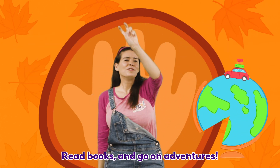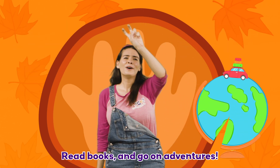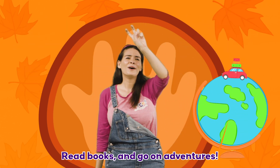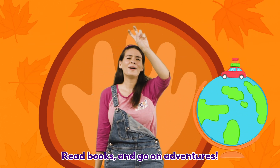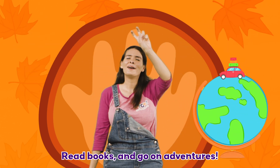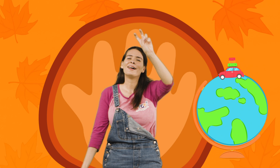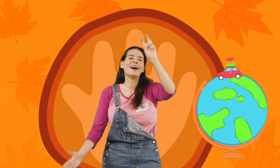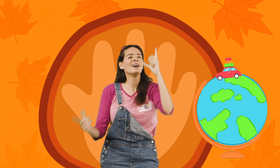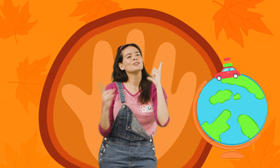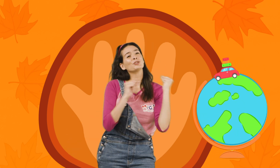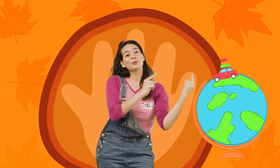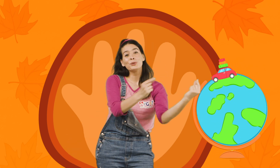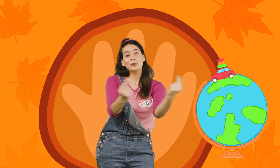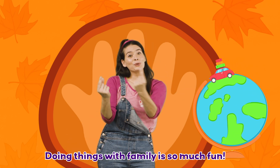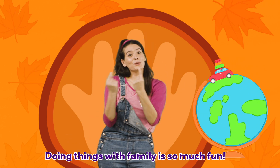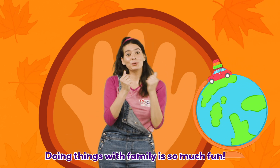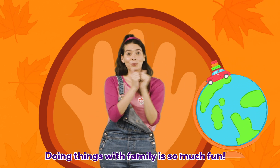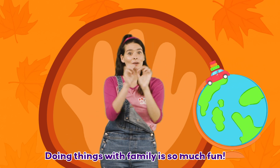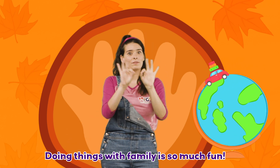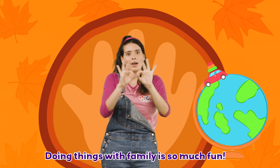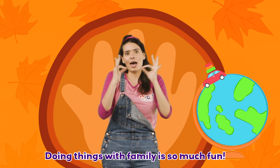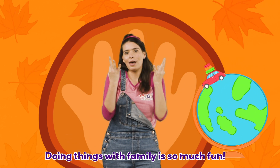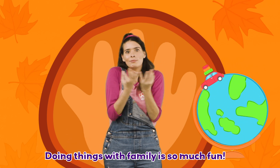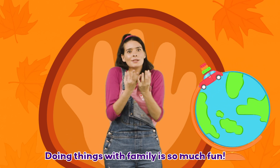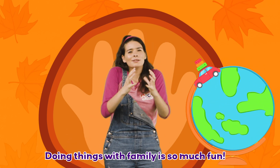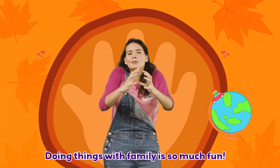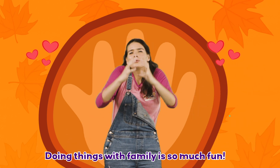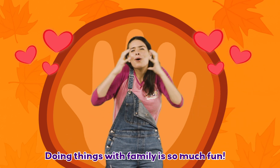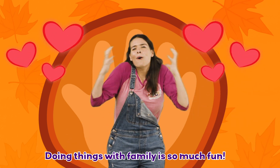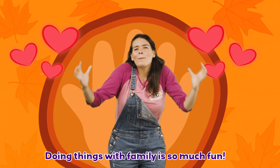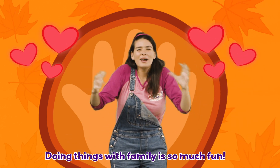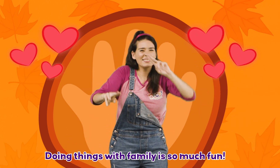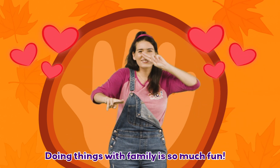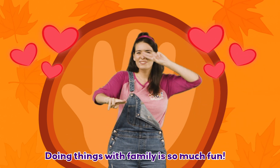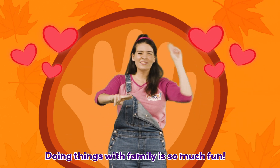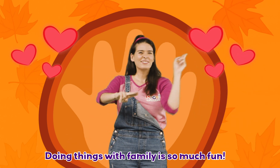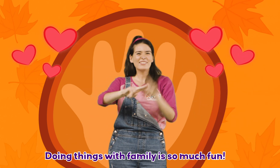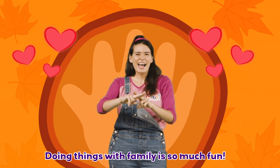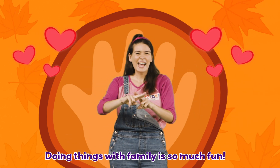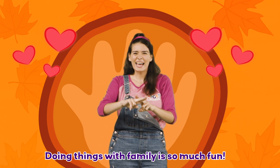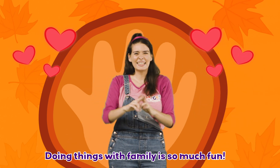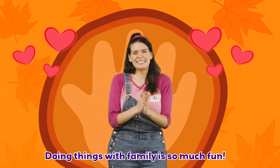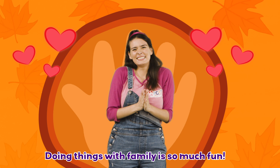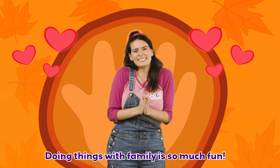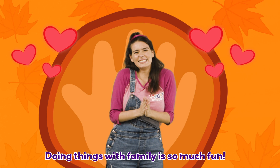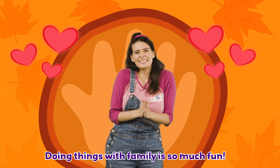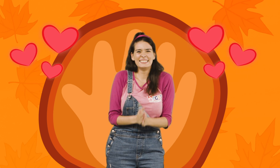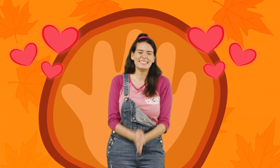adventures. Doing things with family is so much fun.